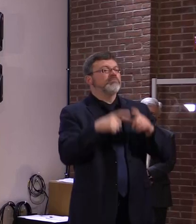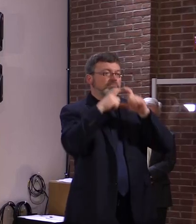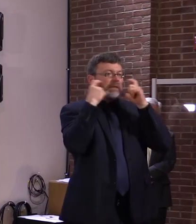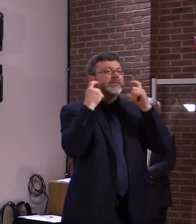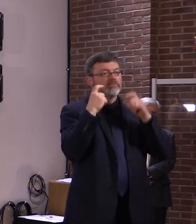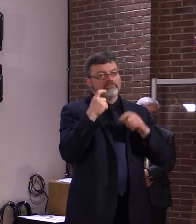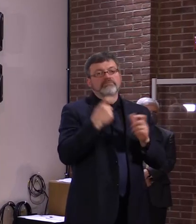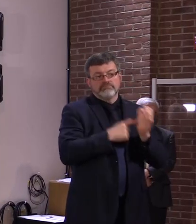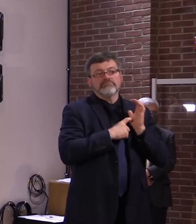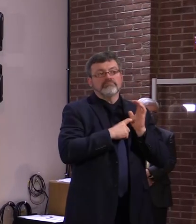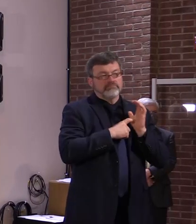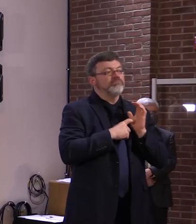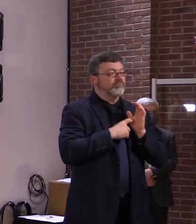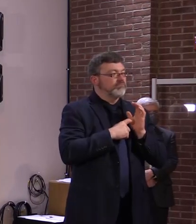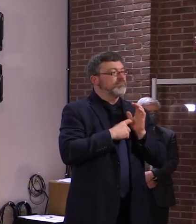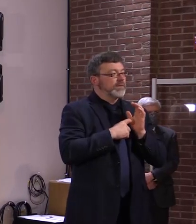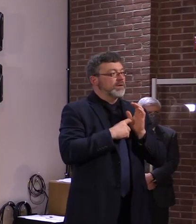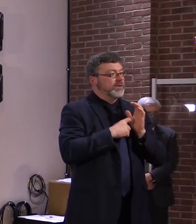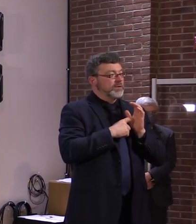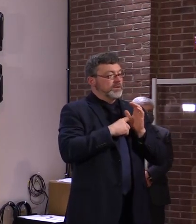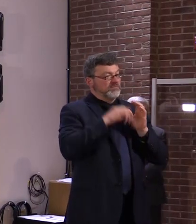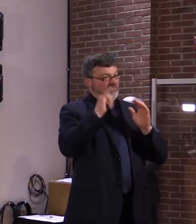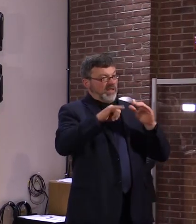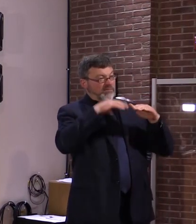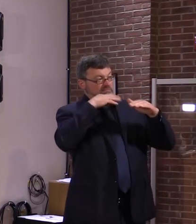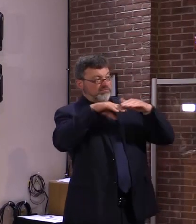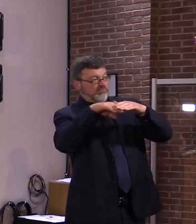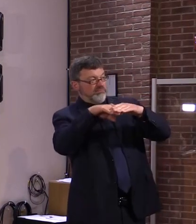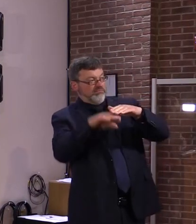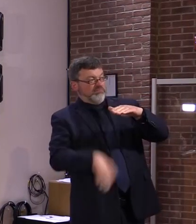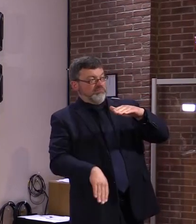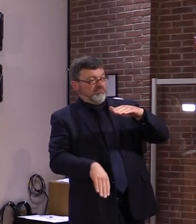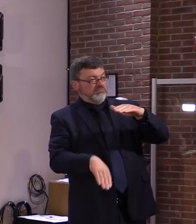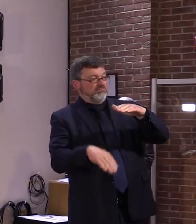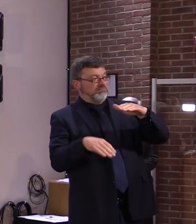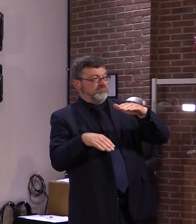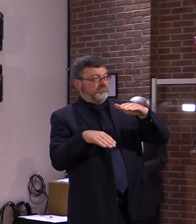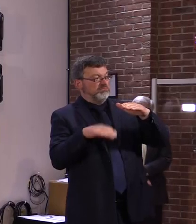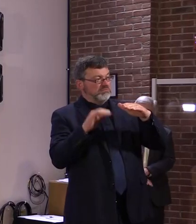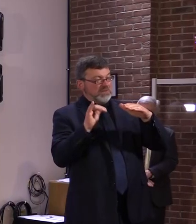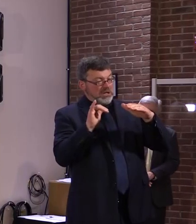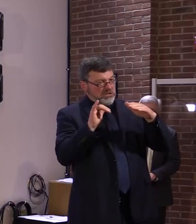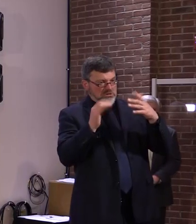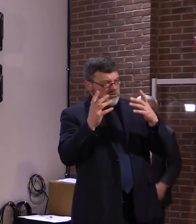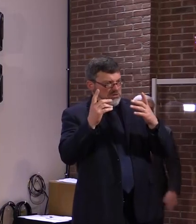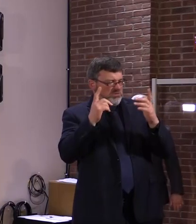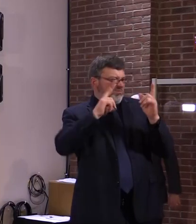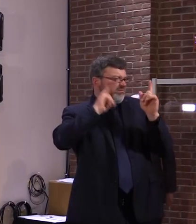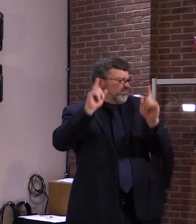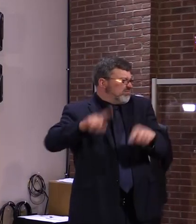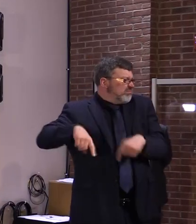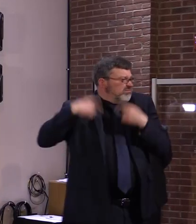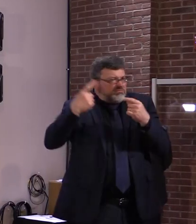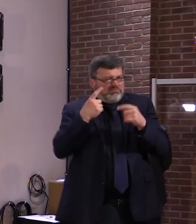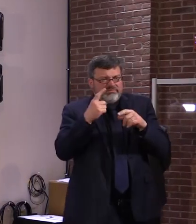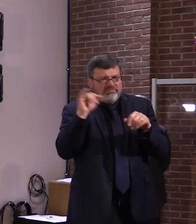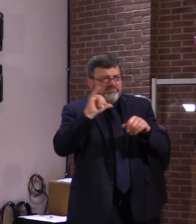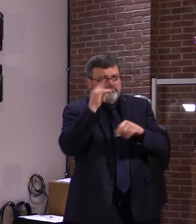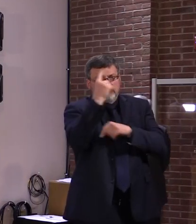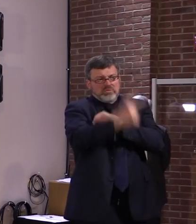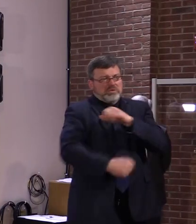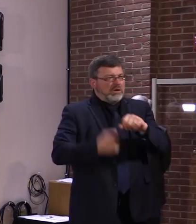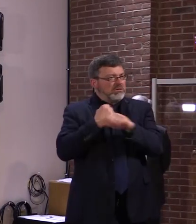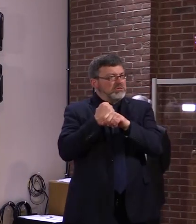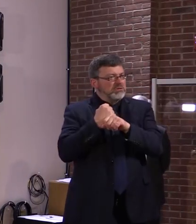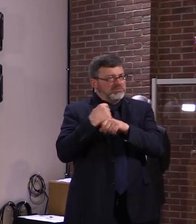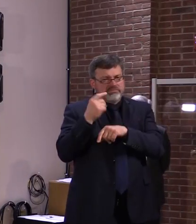a departure in their day-to-day existence from what it is now, because they've actually become accustomed to this, as hopefully most of us